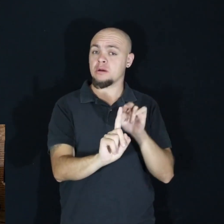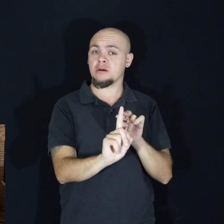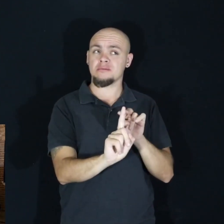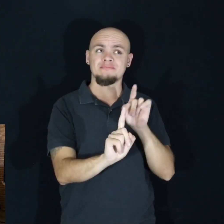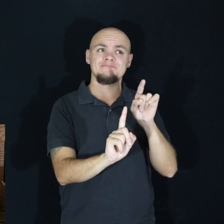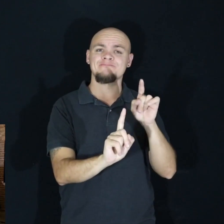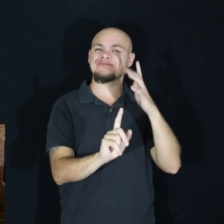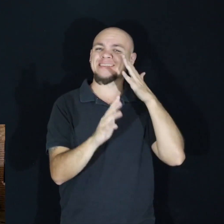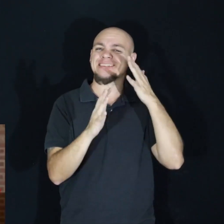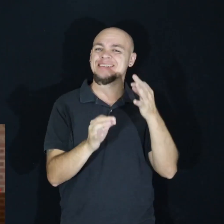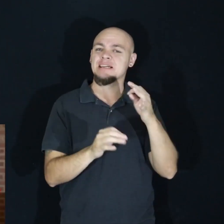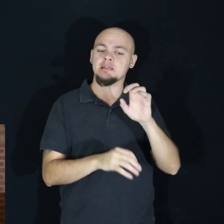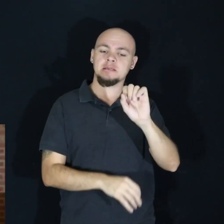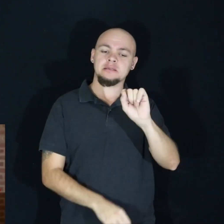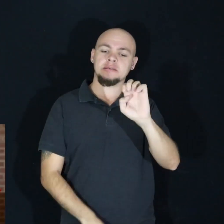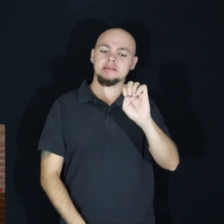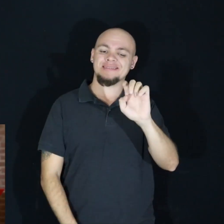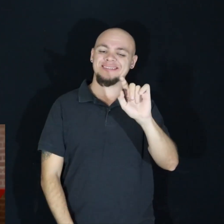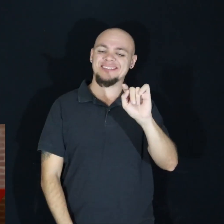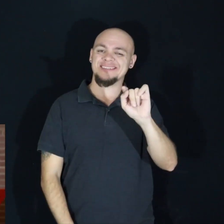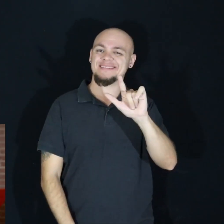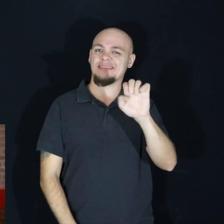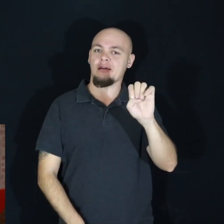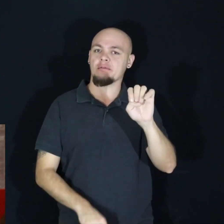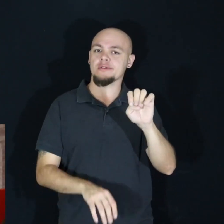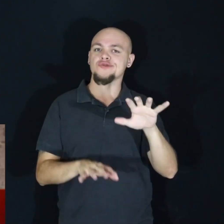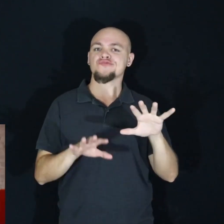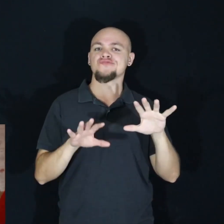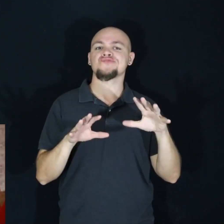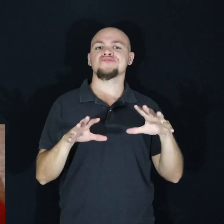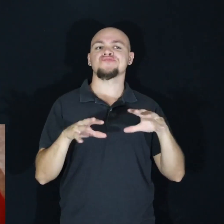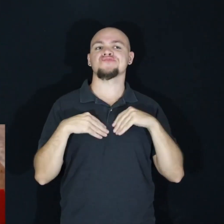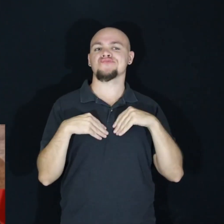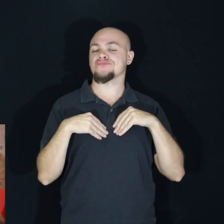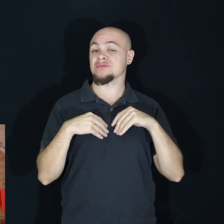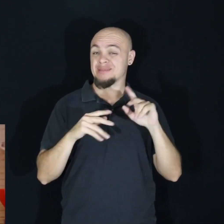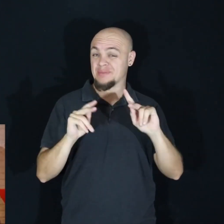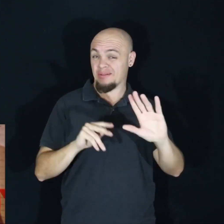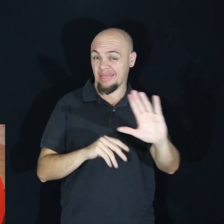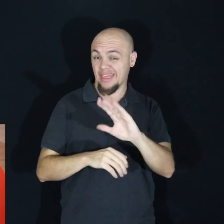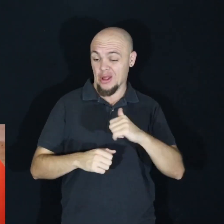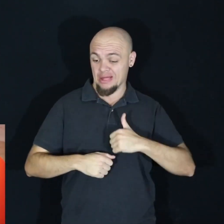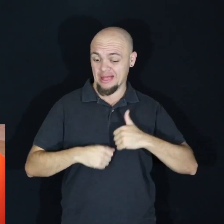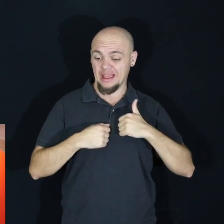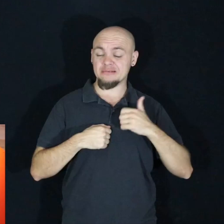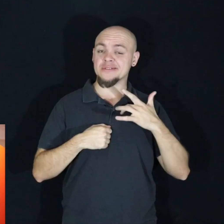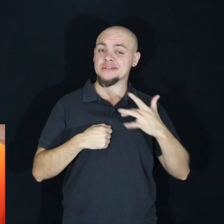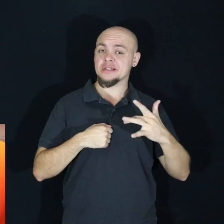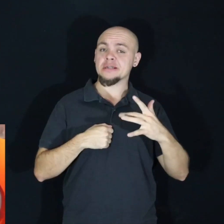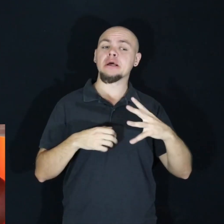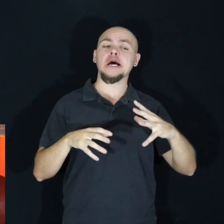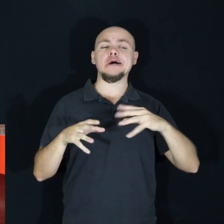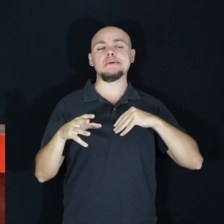settled. And the truth is, many people do it all the time in their life, whether they know it or